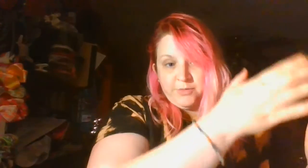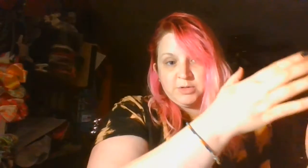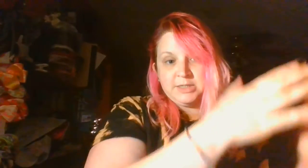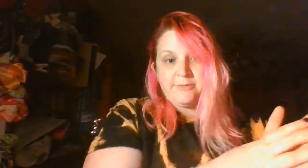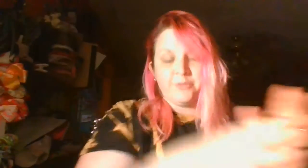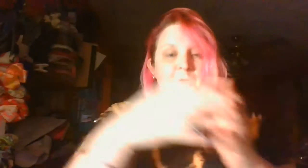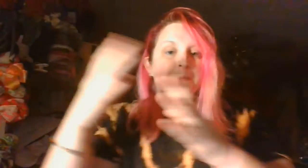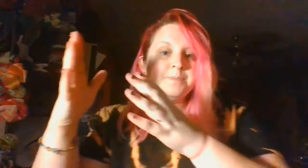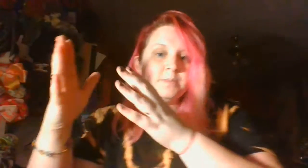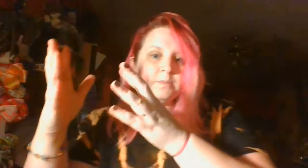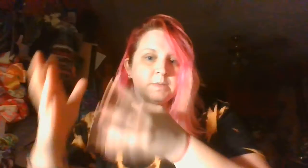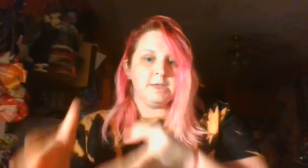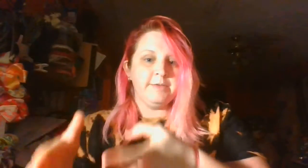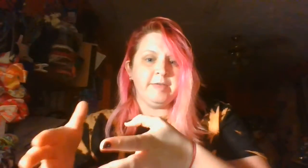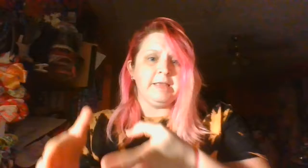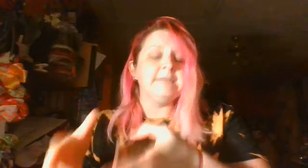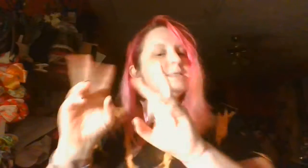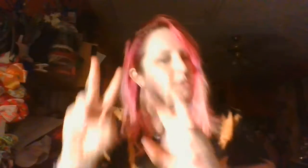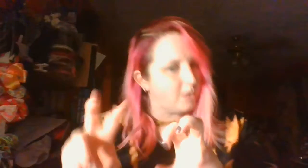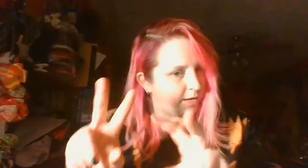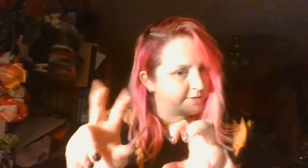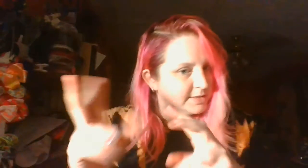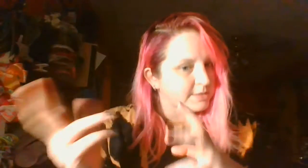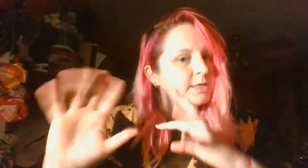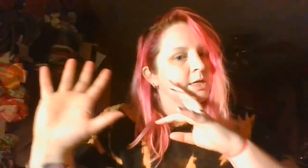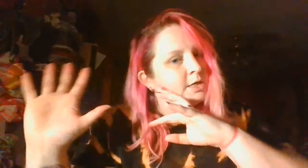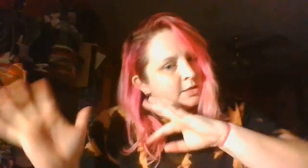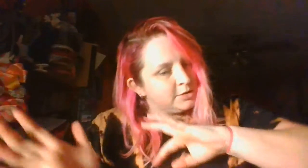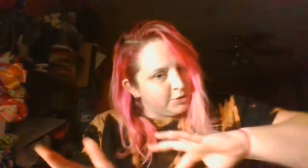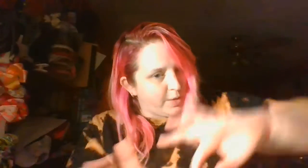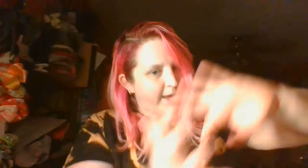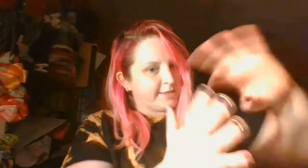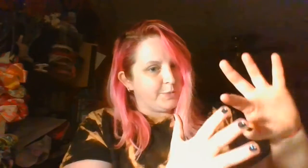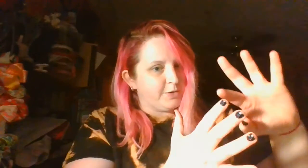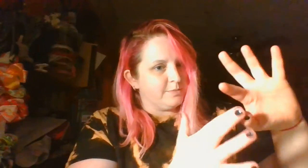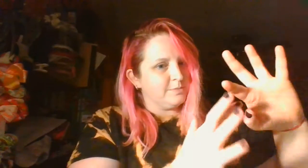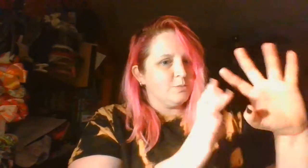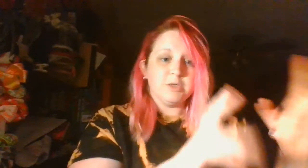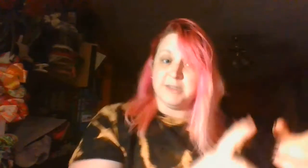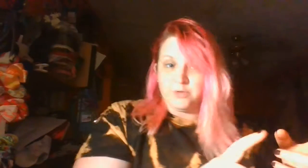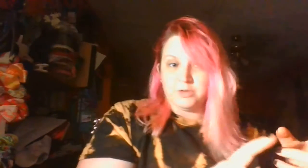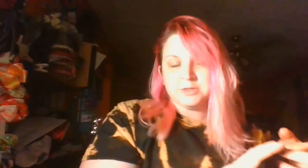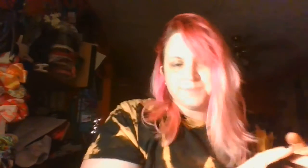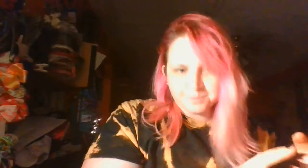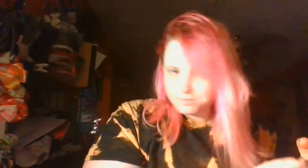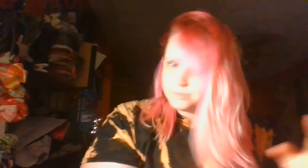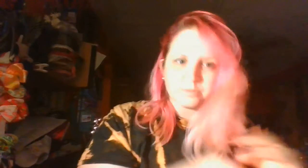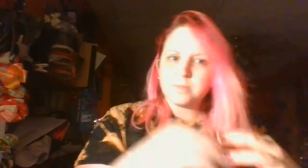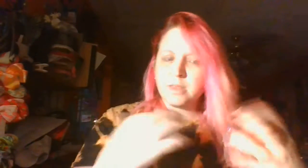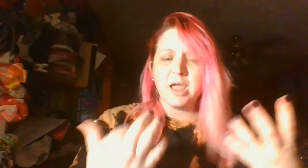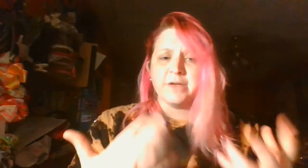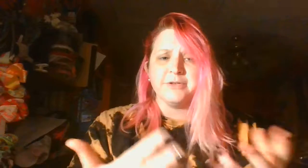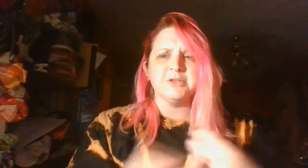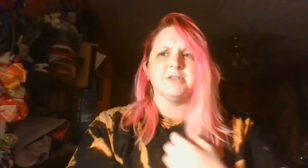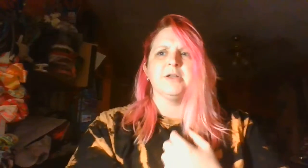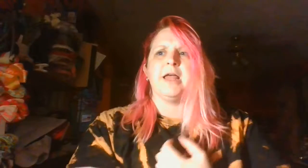difficulty level from easiest, novice, to expert, more difficult. However you choose to look at it.